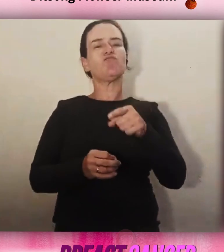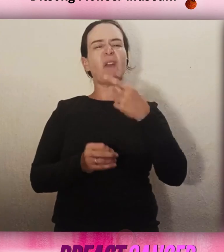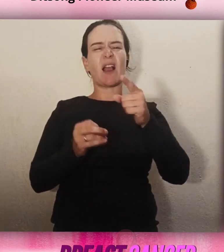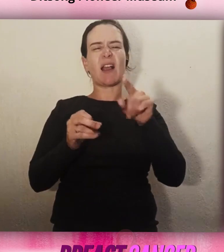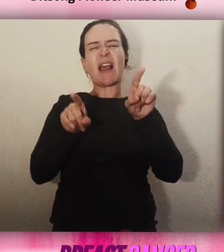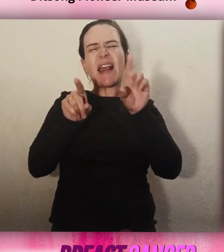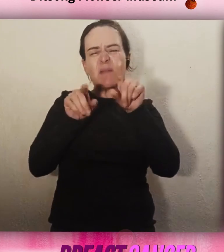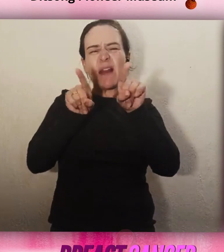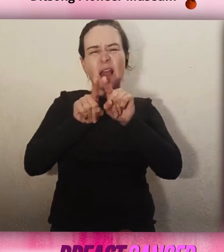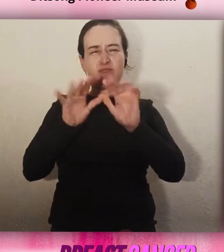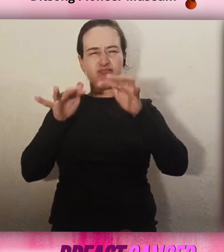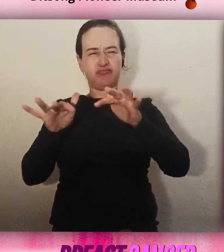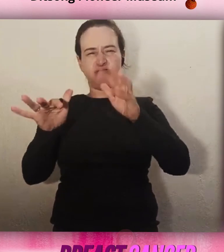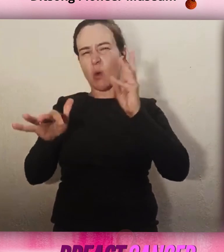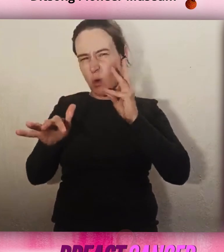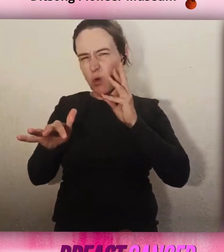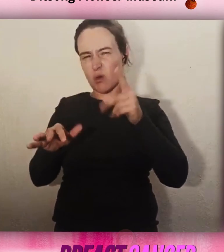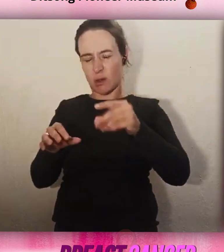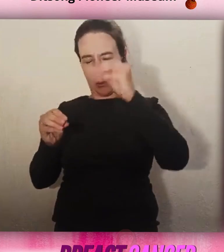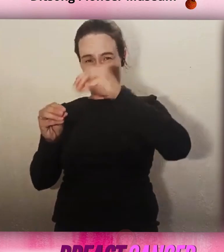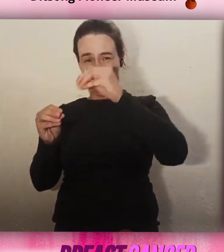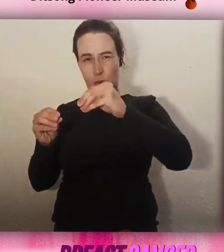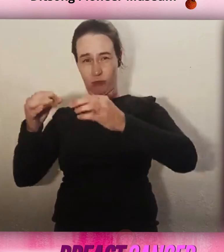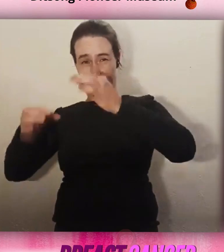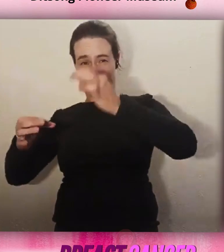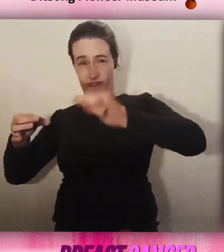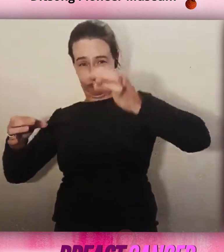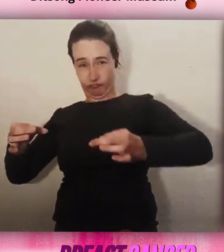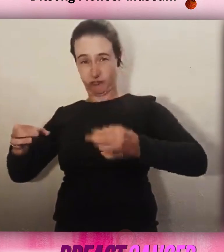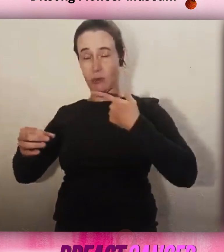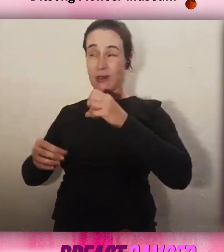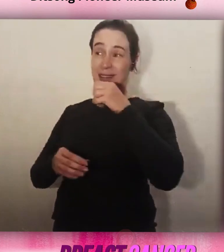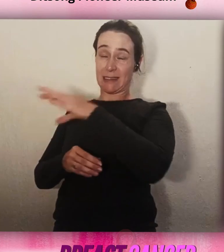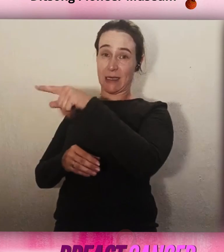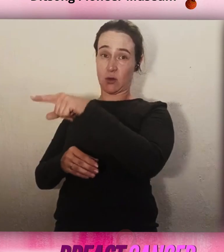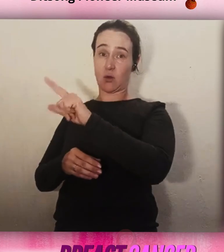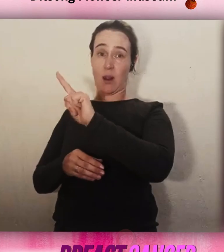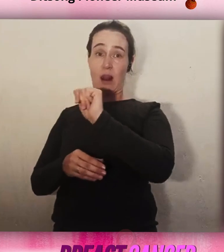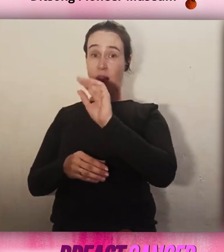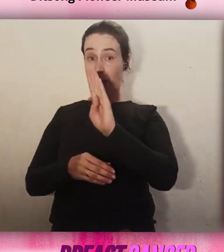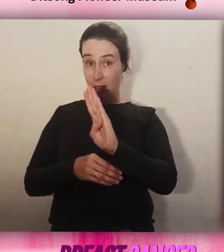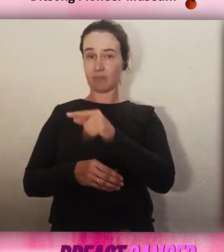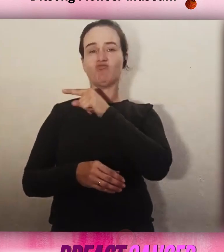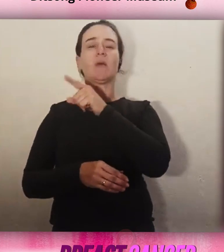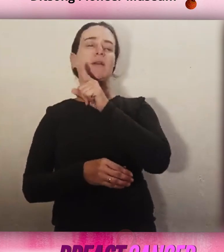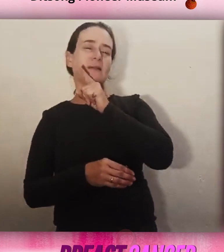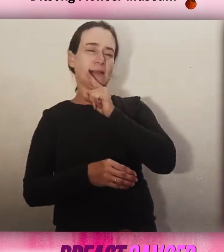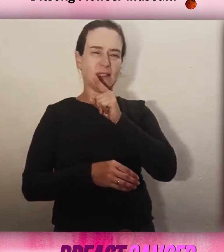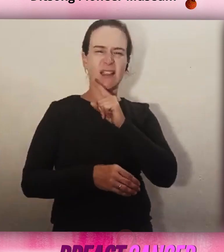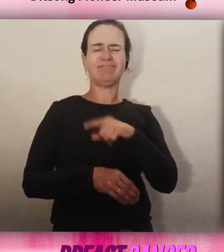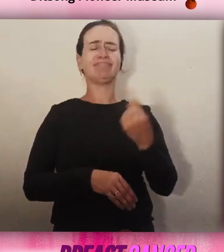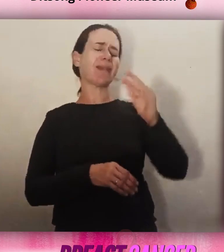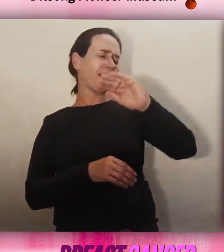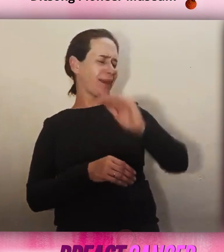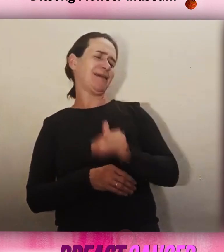All And then right. we're going to put it in some liquid, obviously a lab bottles from the lab. Yeah. And then we're going to send it to the lab